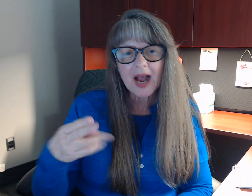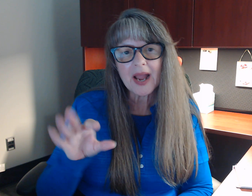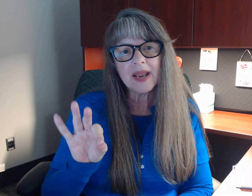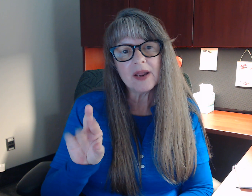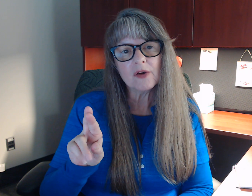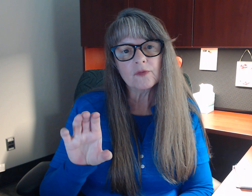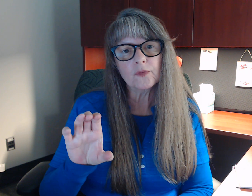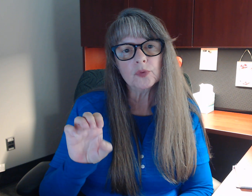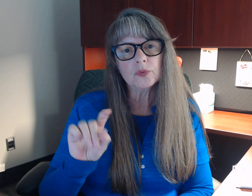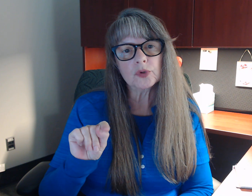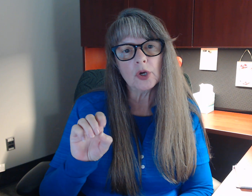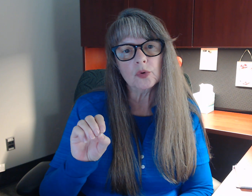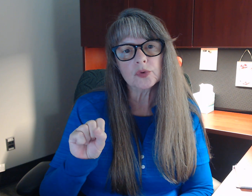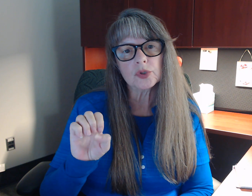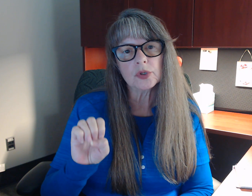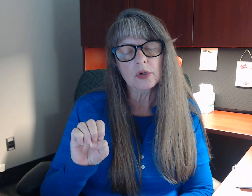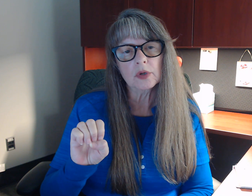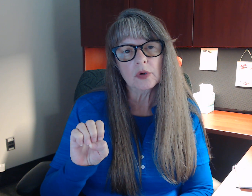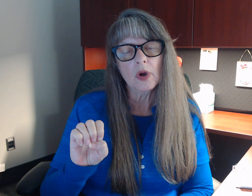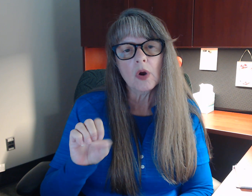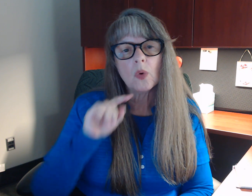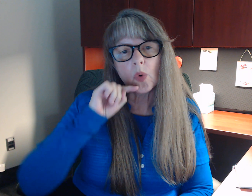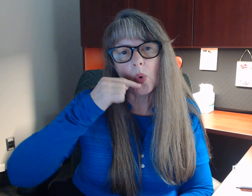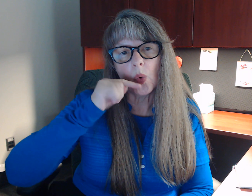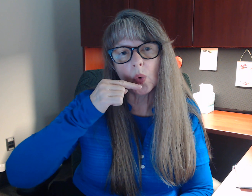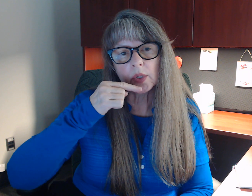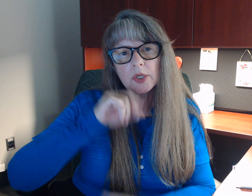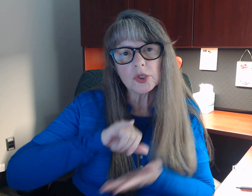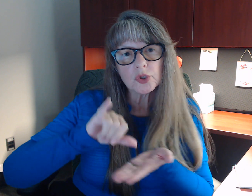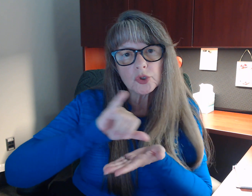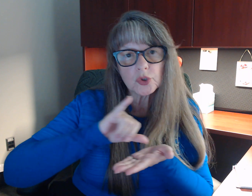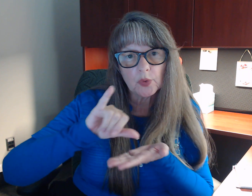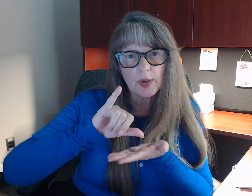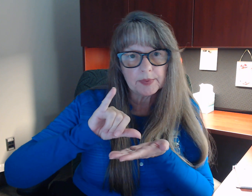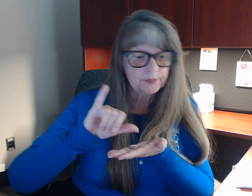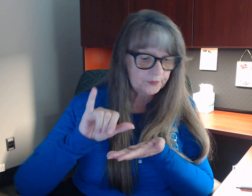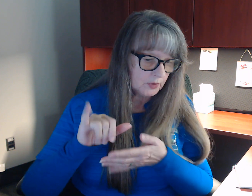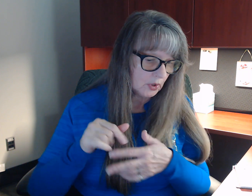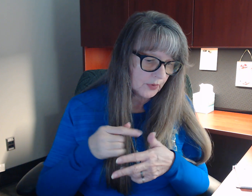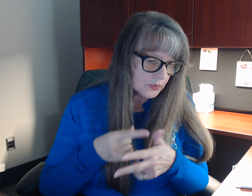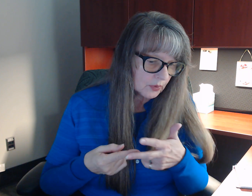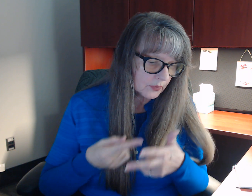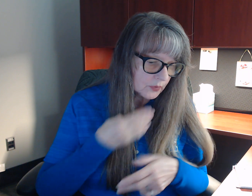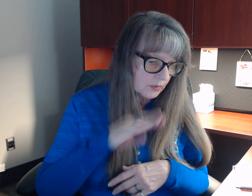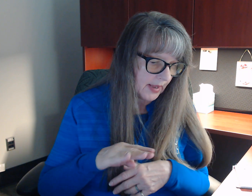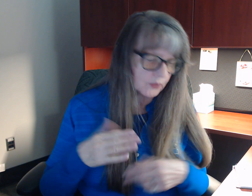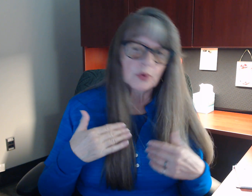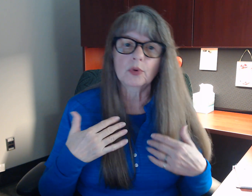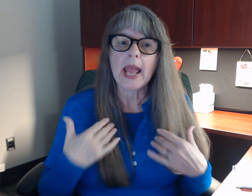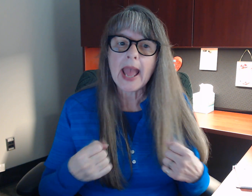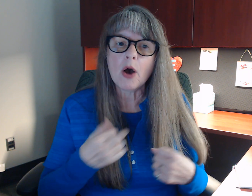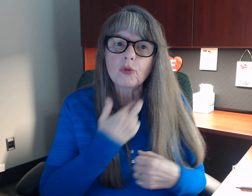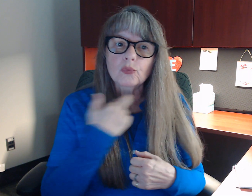high fructose corn syrup. Those are bad. Those are health